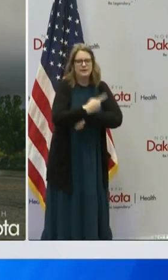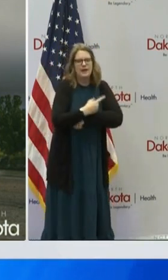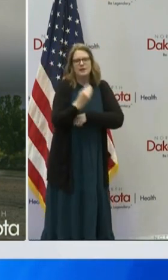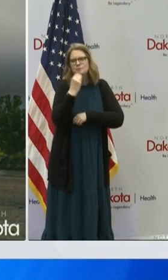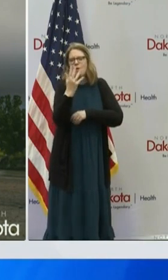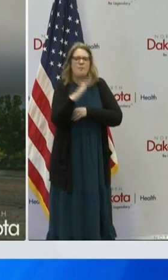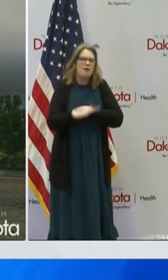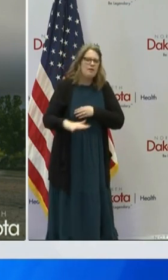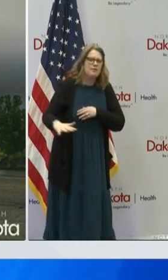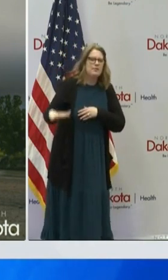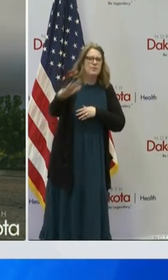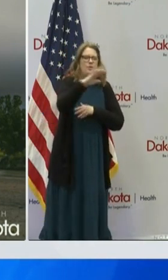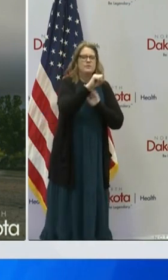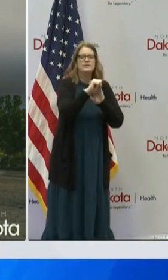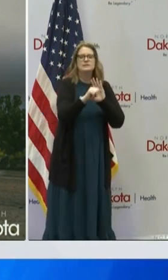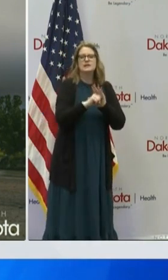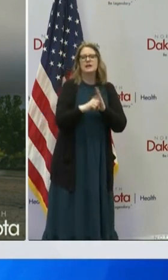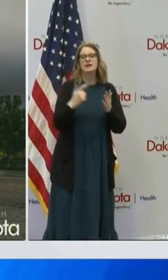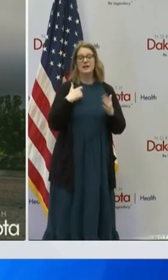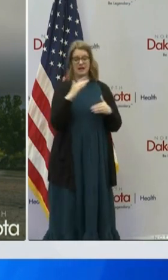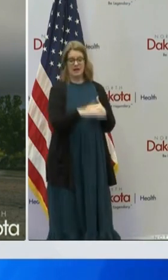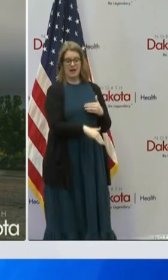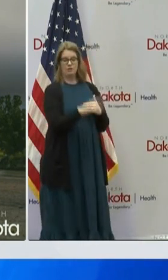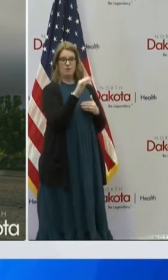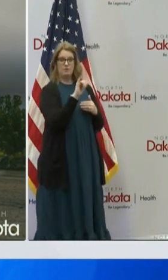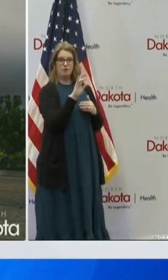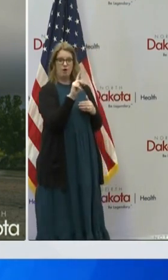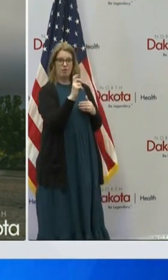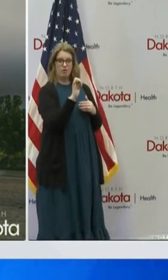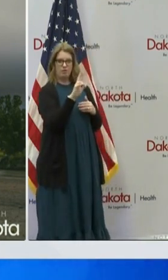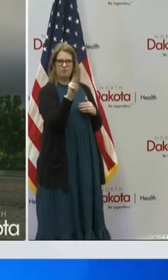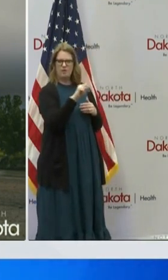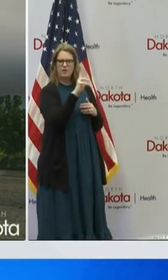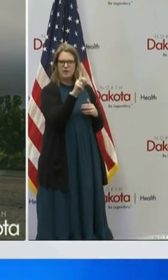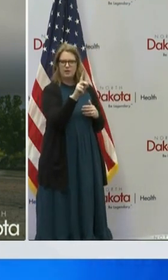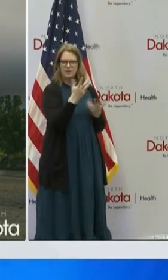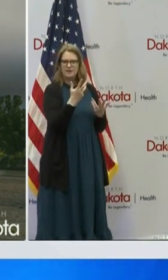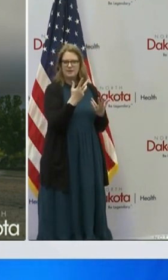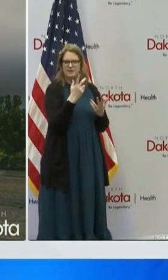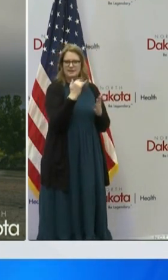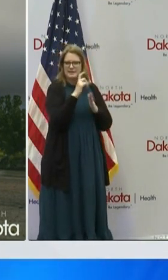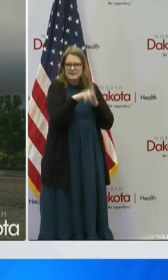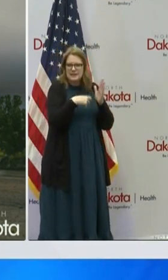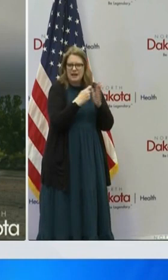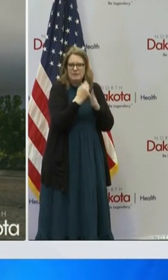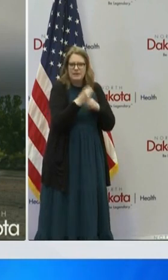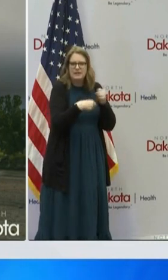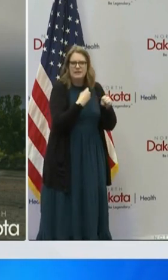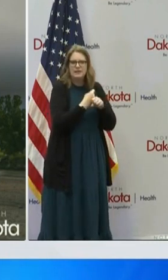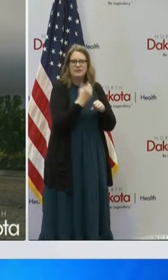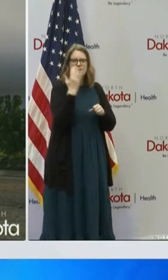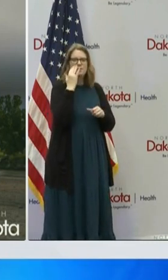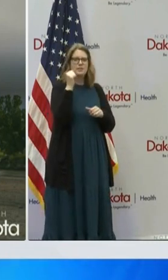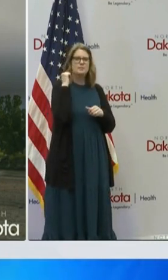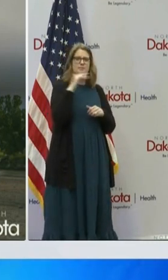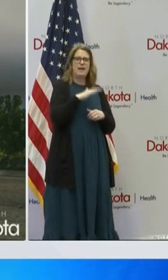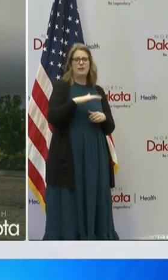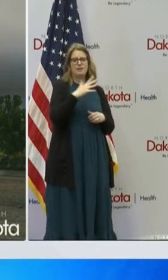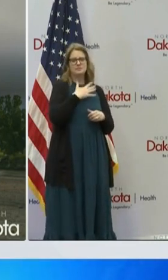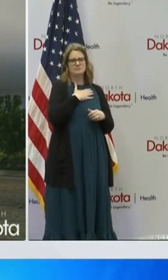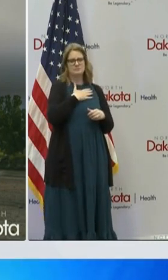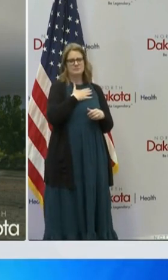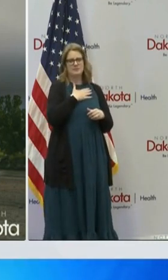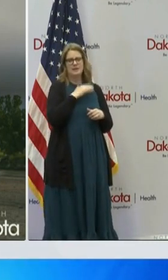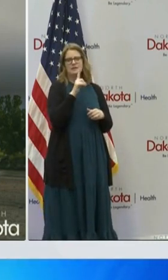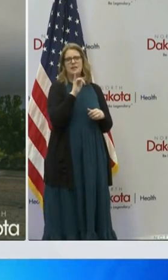across the state. And I know when I grew up in Arthur, about this time of year is when the lilac bushes would start blooming in the backyards. And it